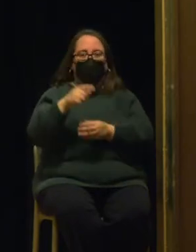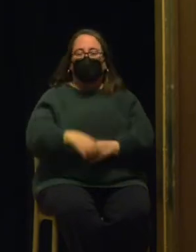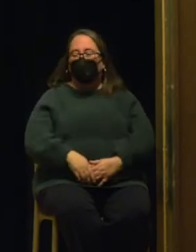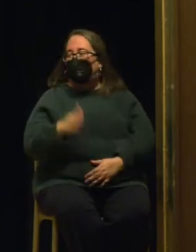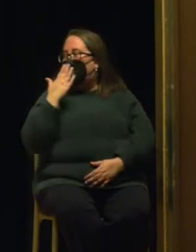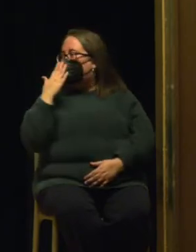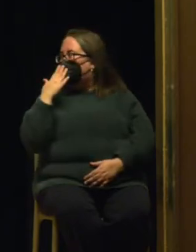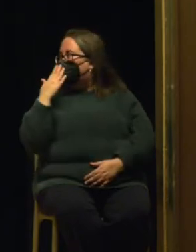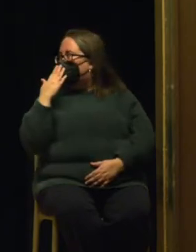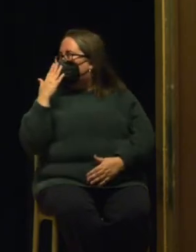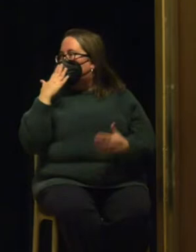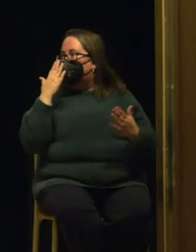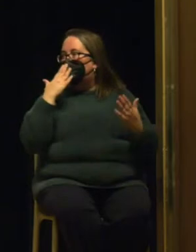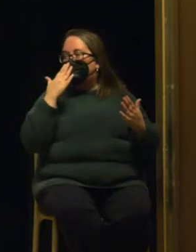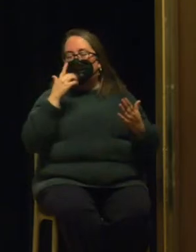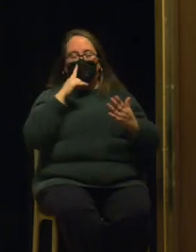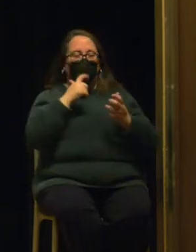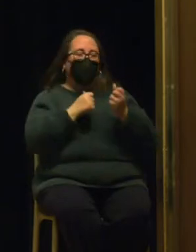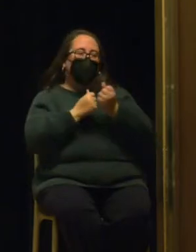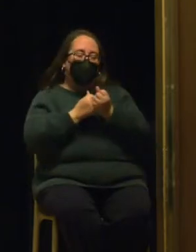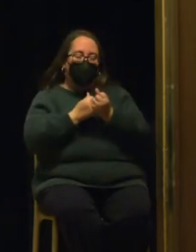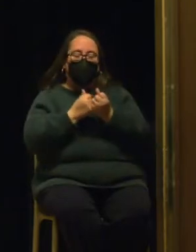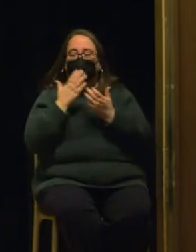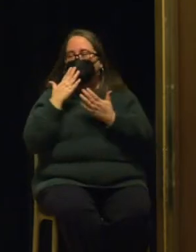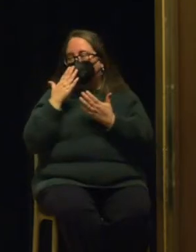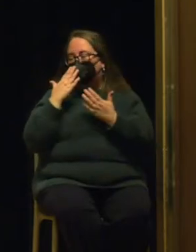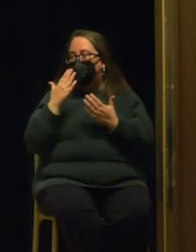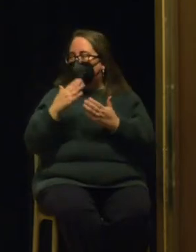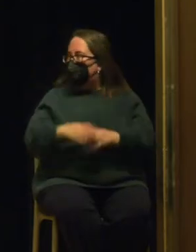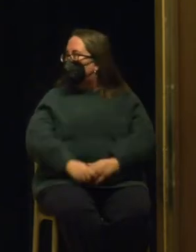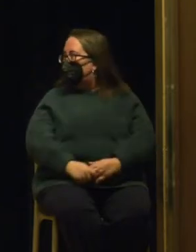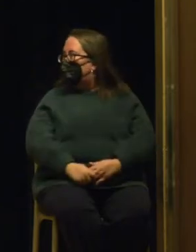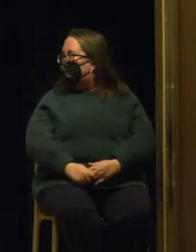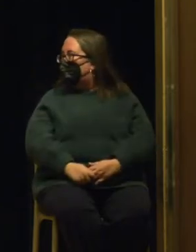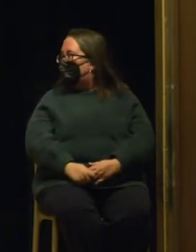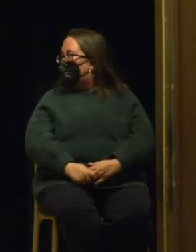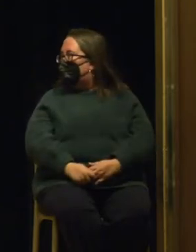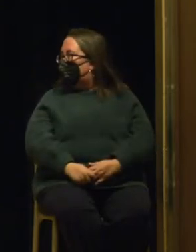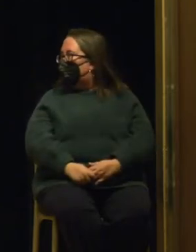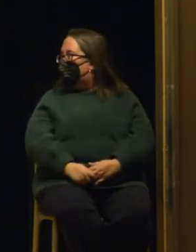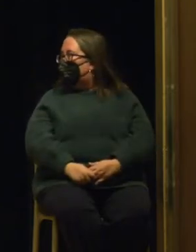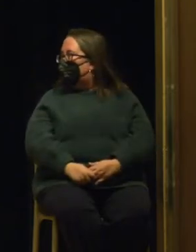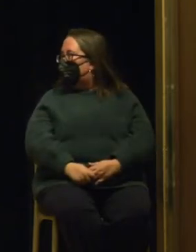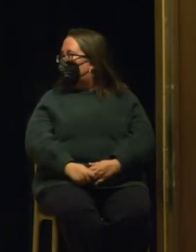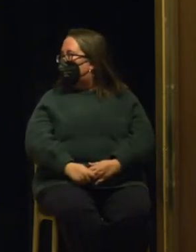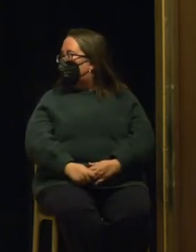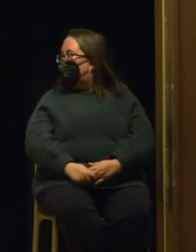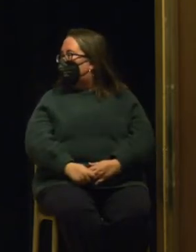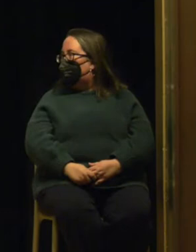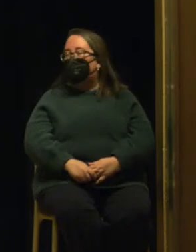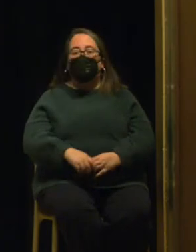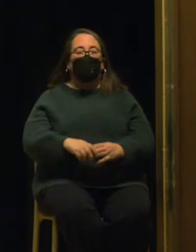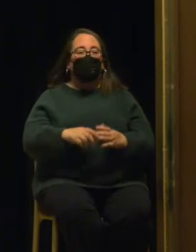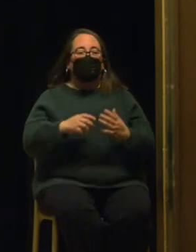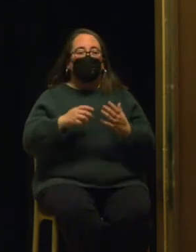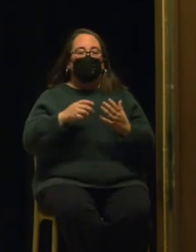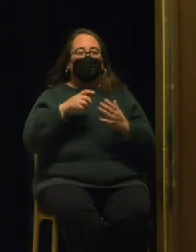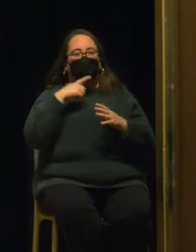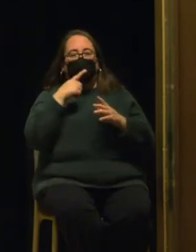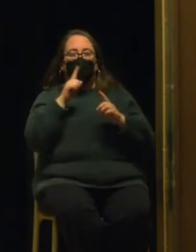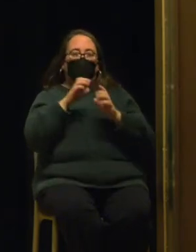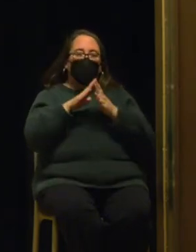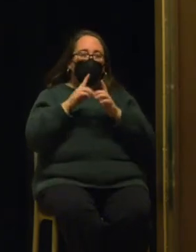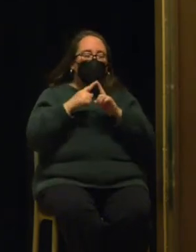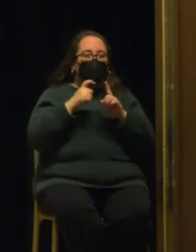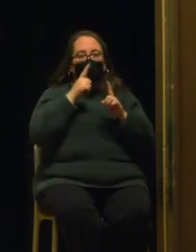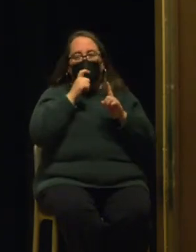Thank you all. So thank you for your support. Oh, I mean so much. But I'm honored. You know, tell you where the books are coming from, who they yes.